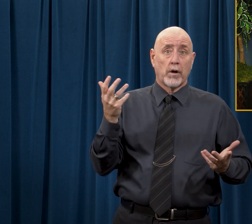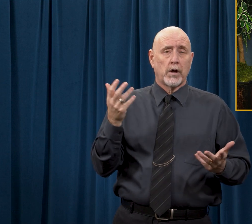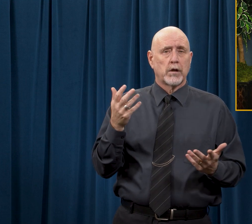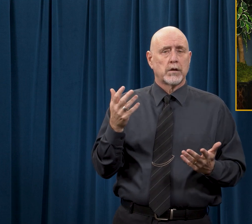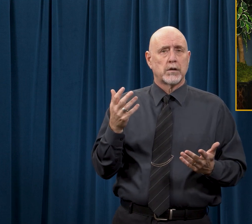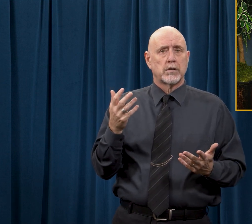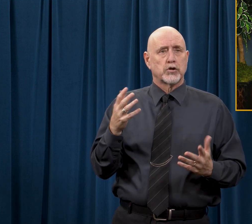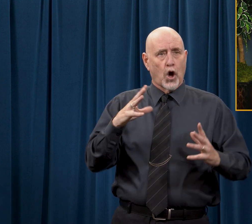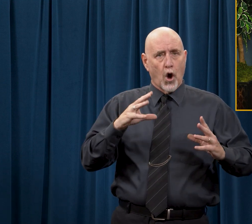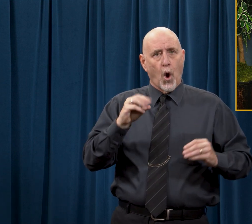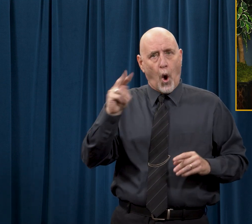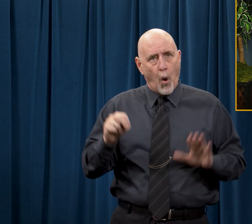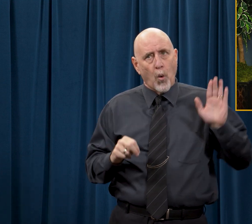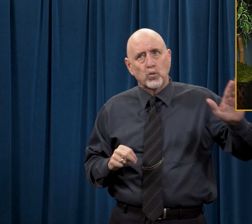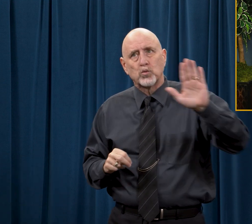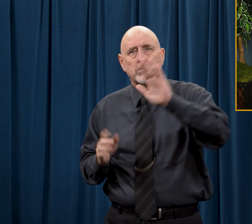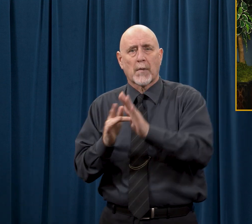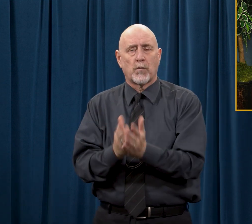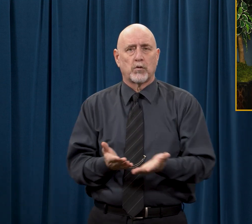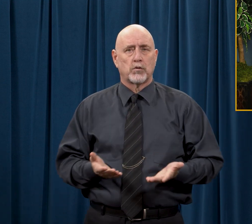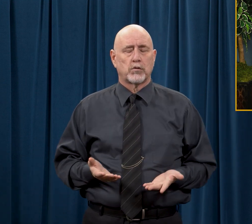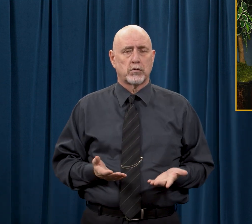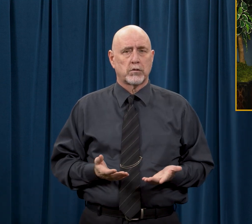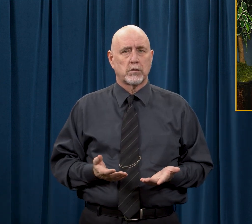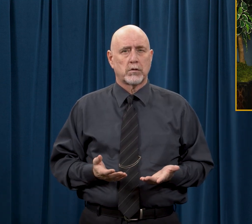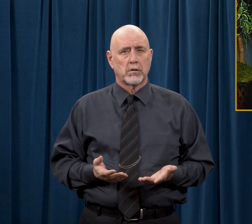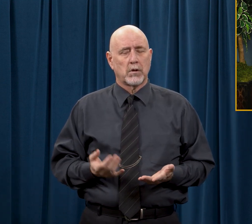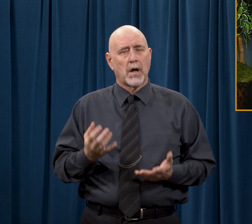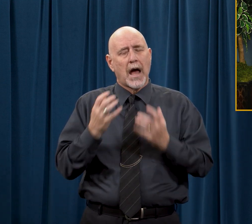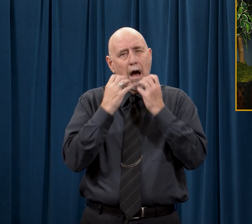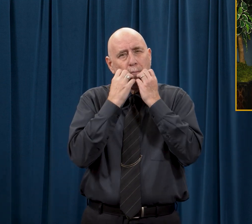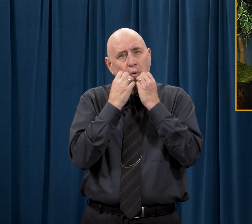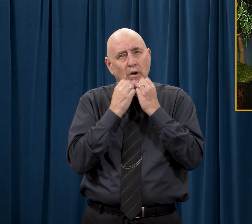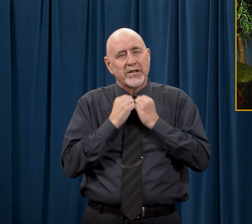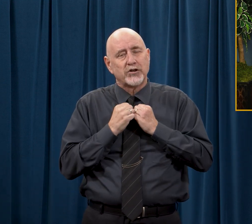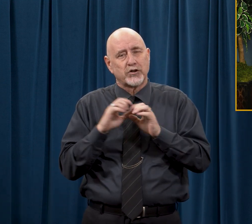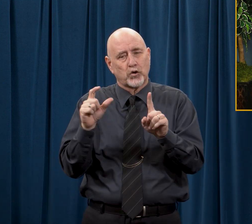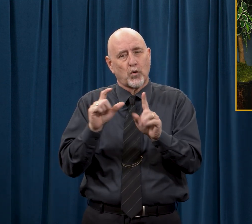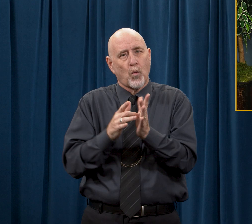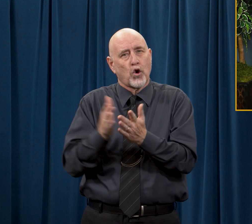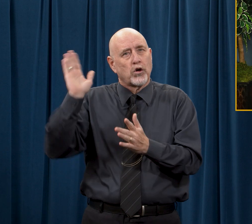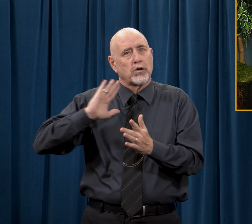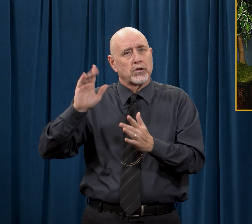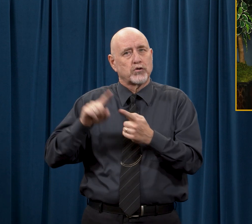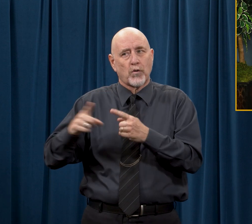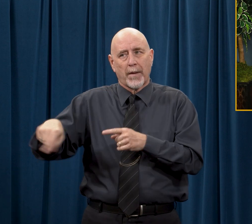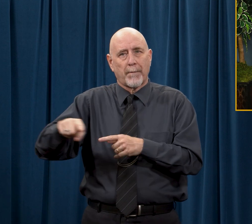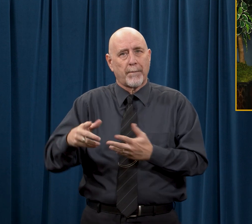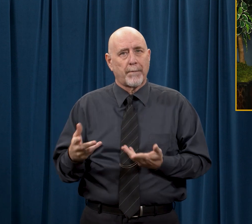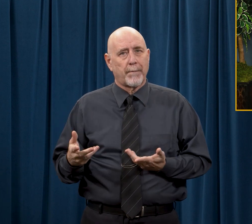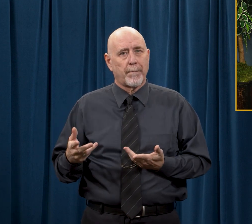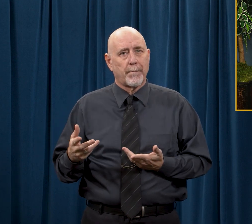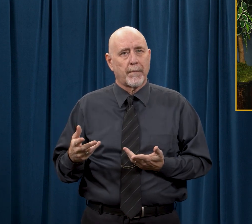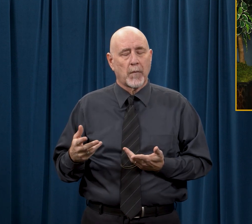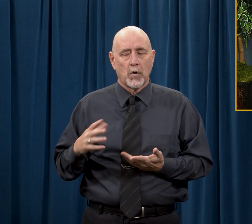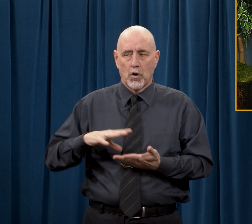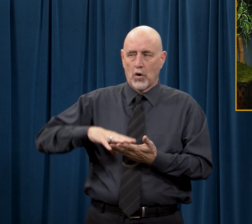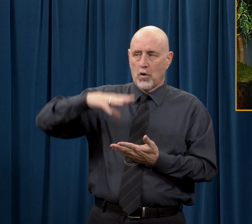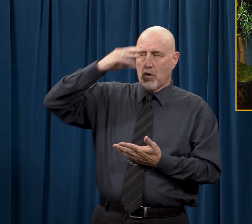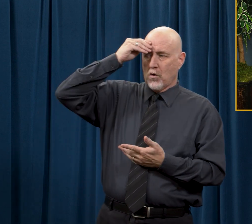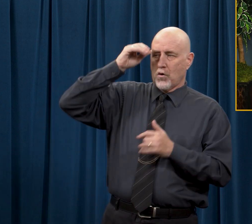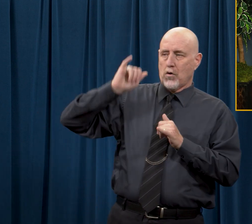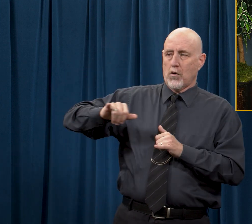even better, to own their own Bible? Think about how precious the Word was to them. We